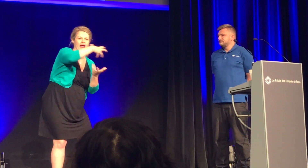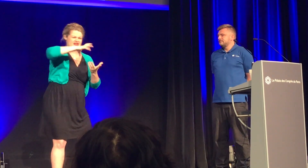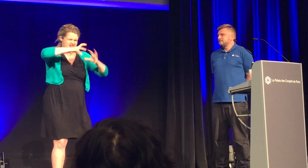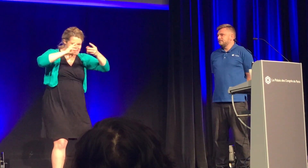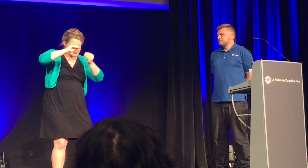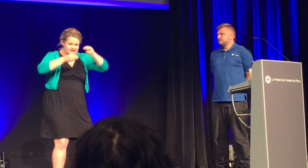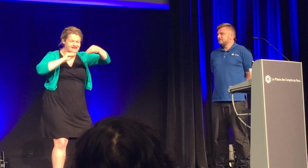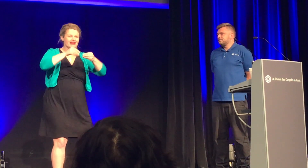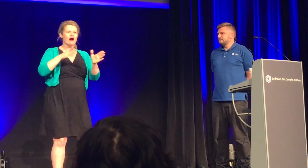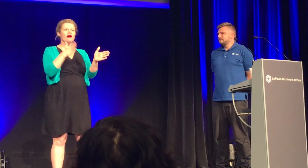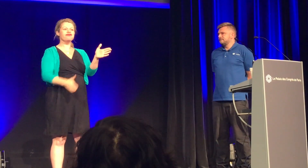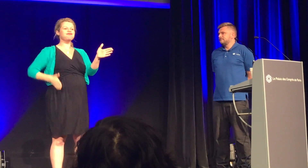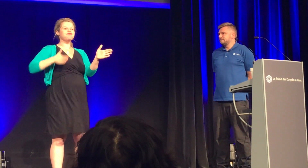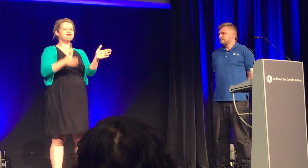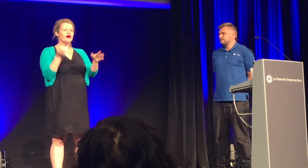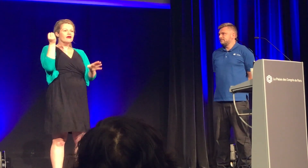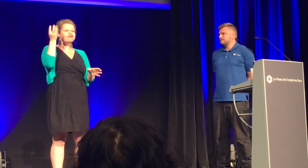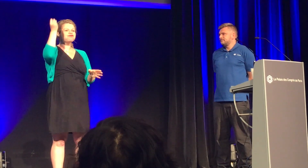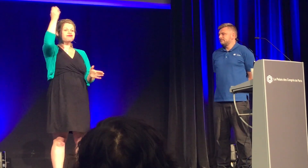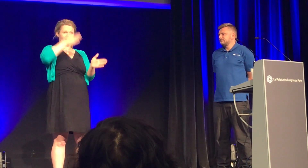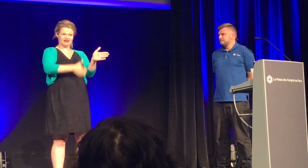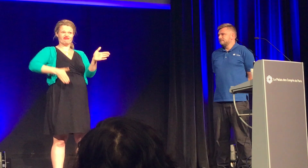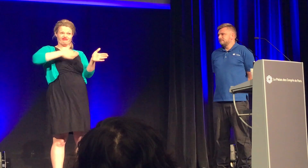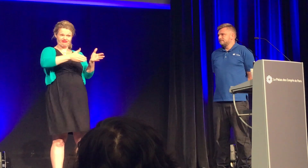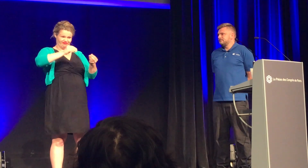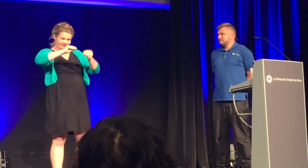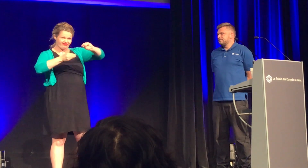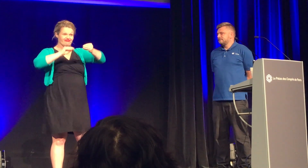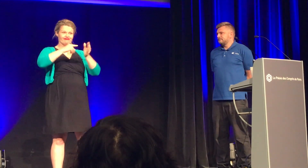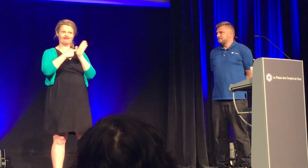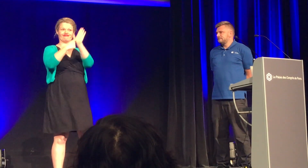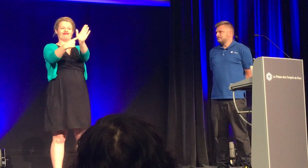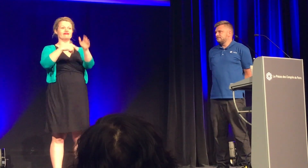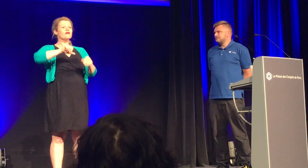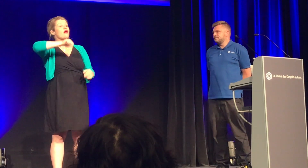children have engaged in development of the resources.